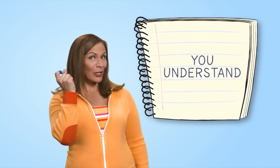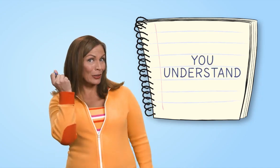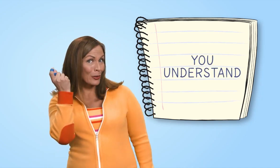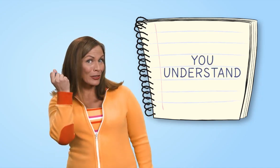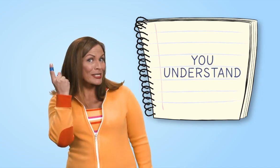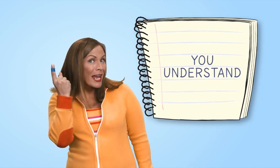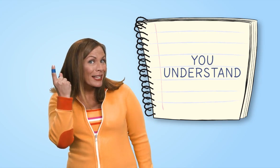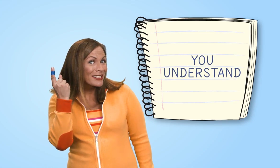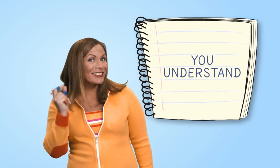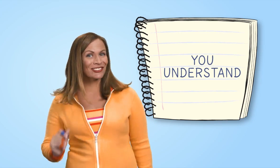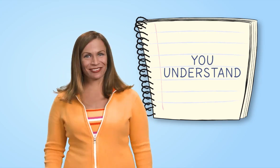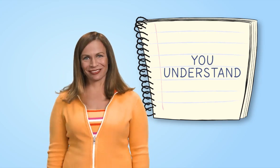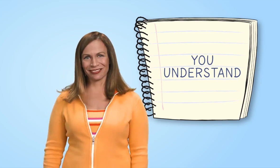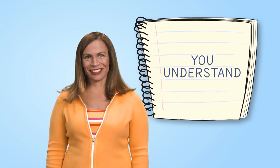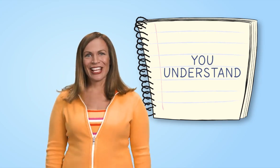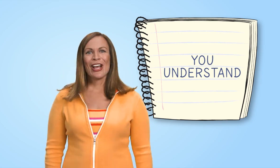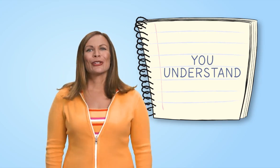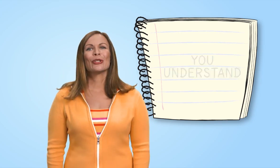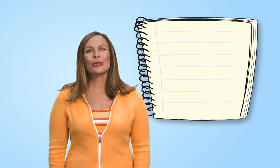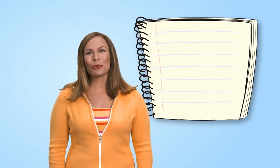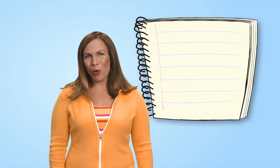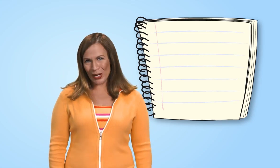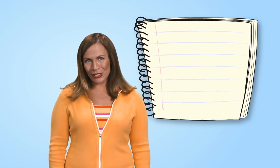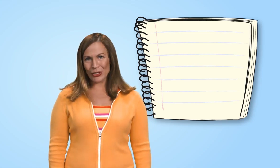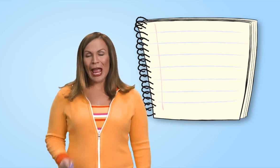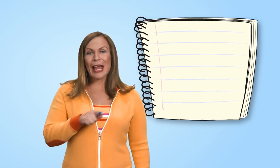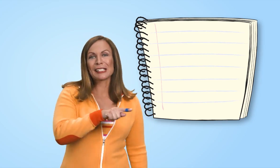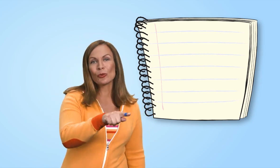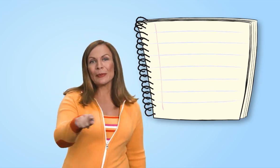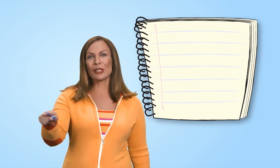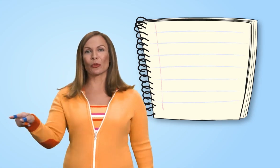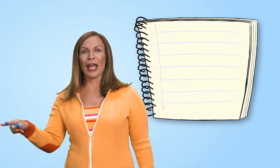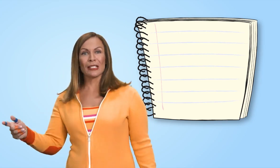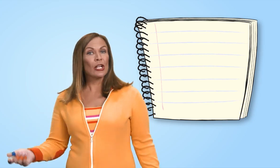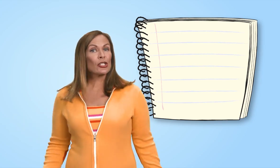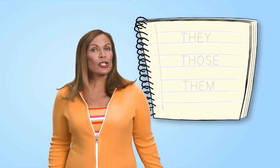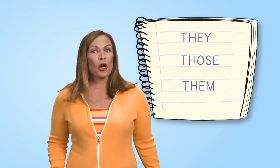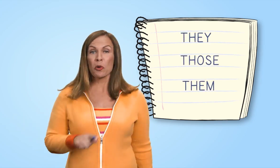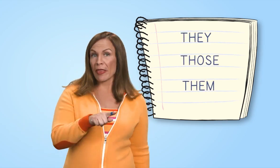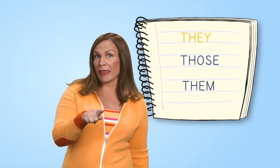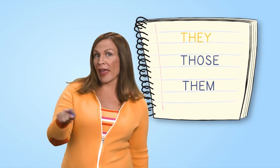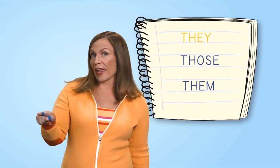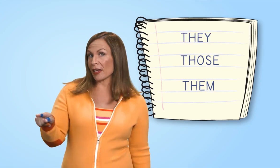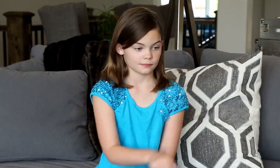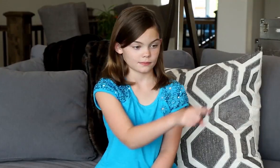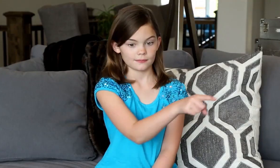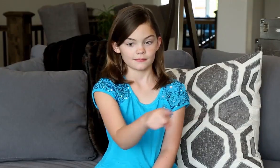You understand? Yep. Yep. You use your pointer and sweep to the right to show they.